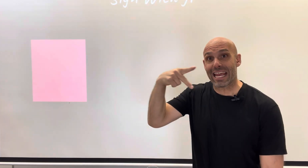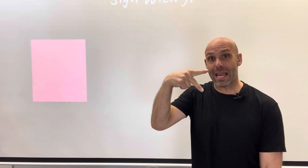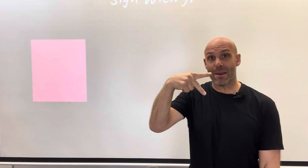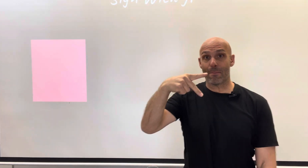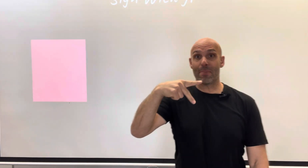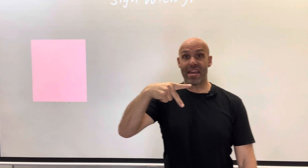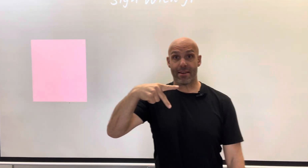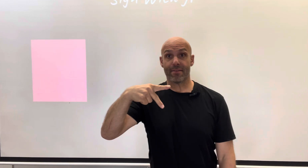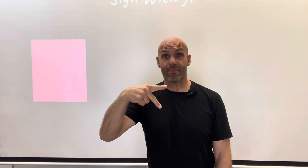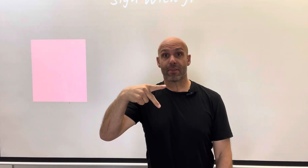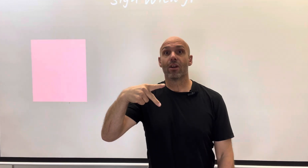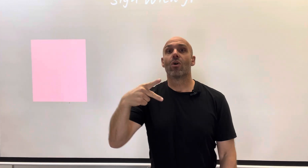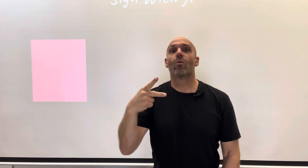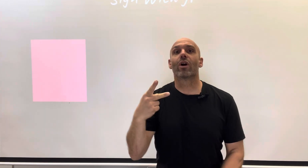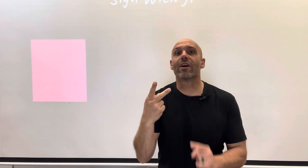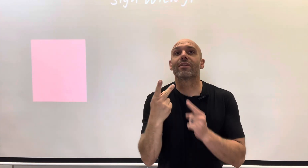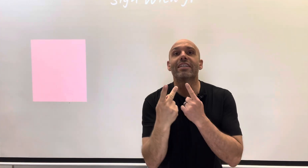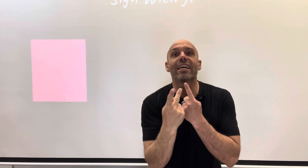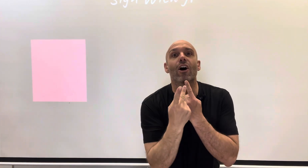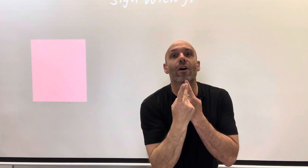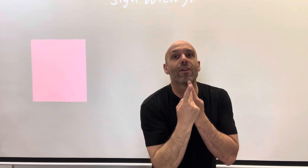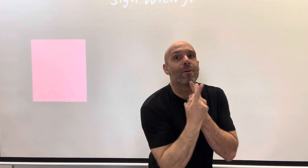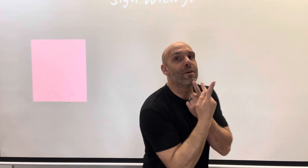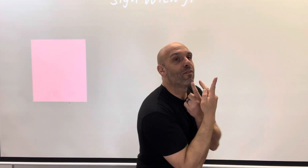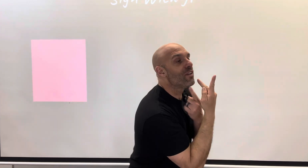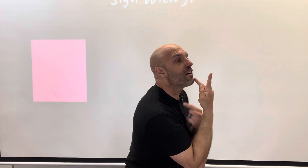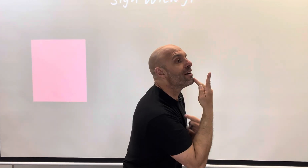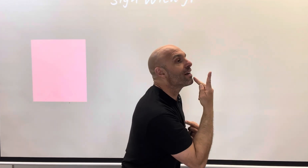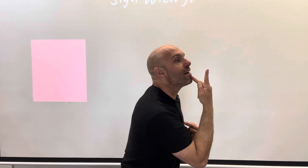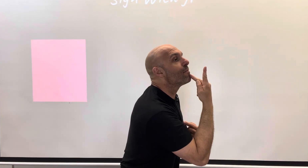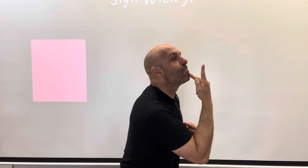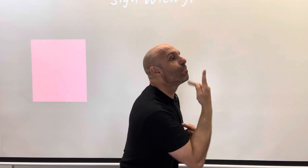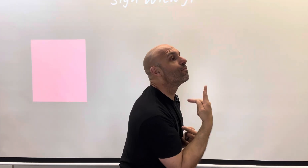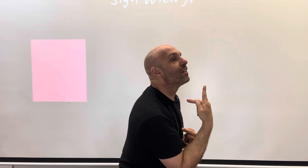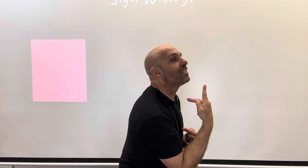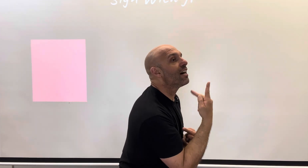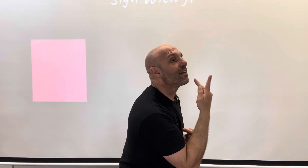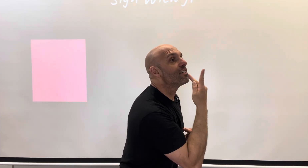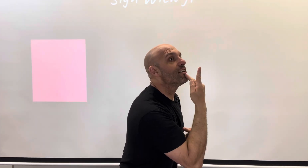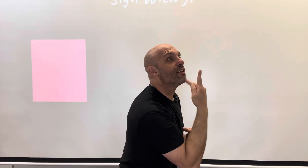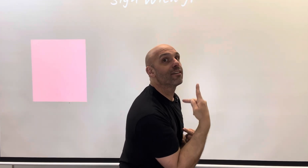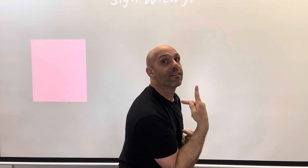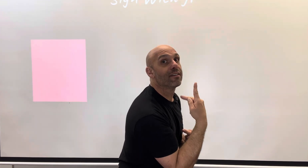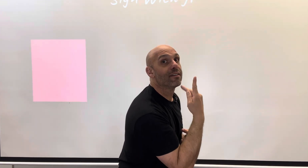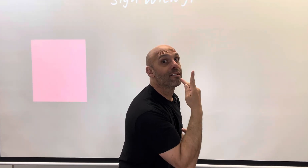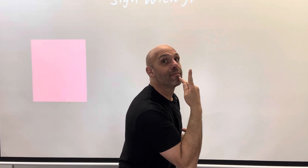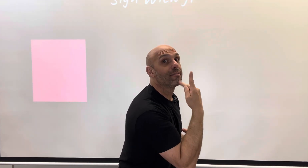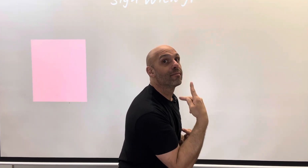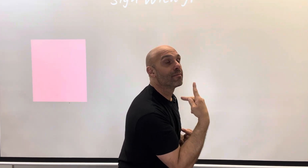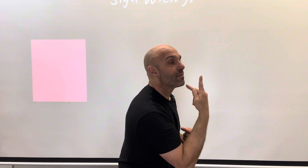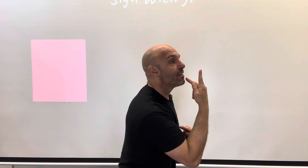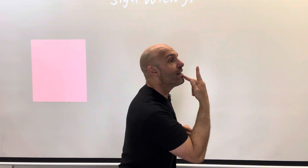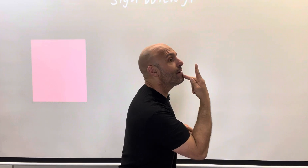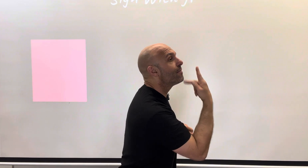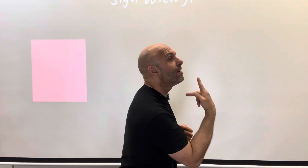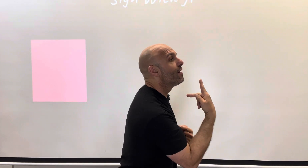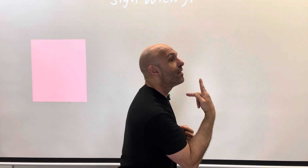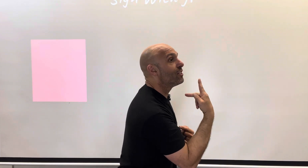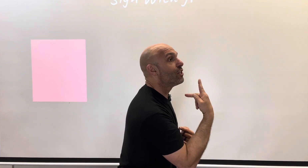a P. We're going to take the middle finger and kind of flick down on the chin. See that? This is